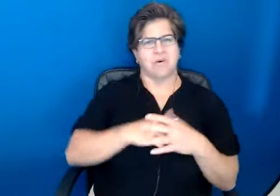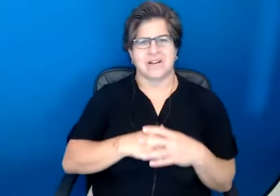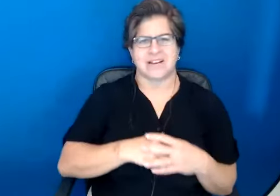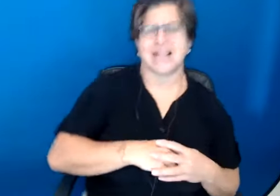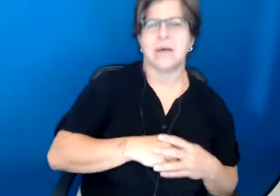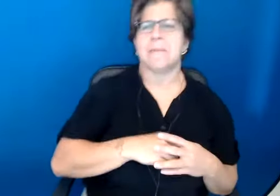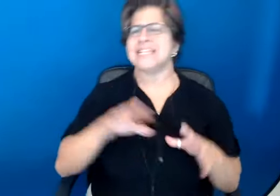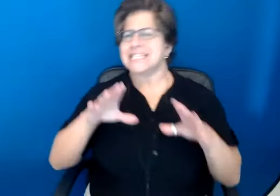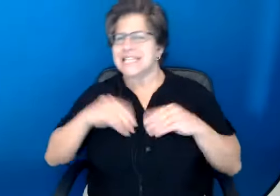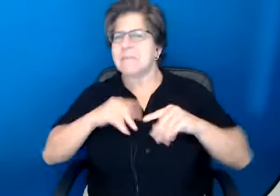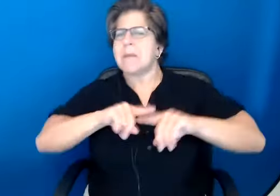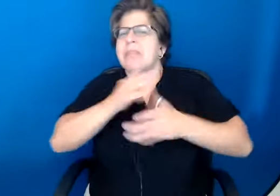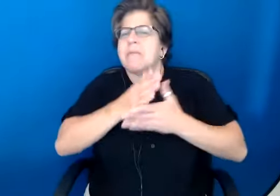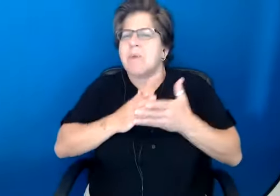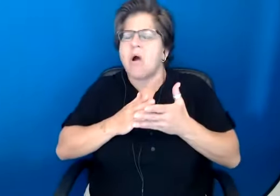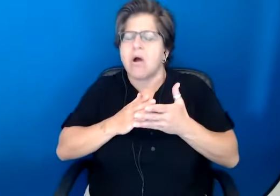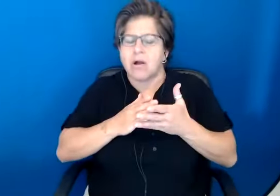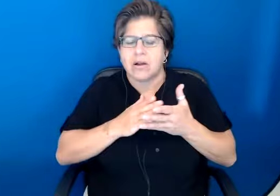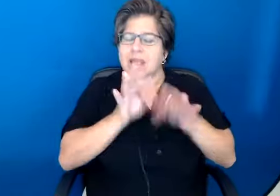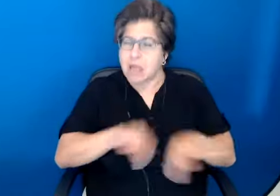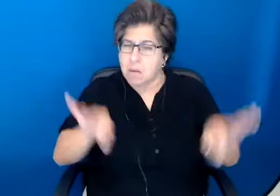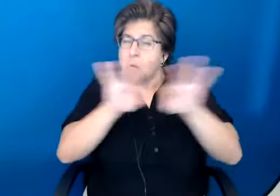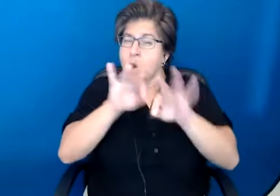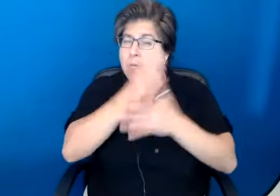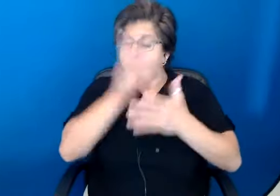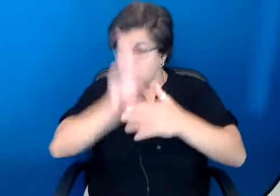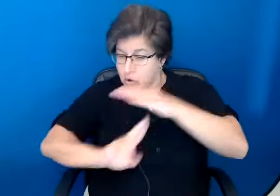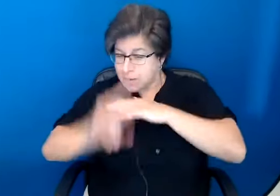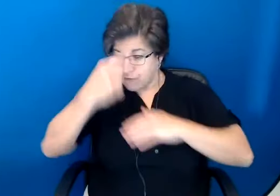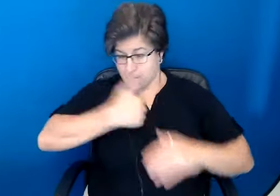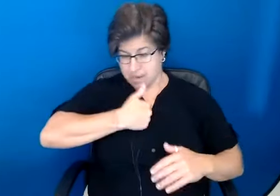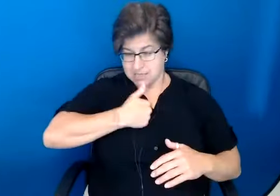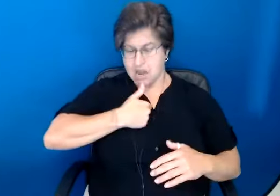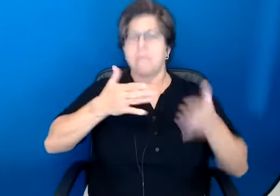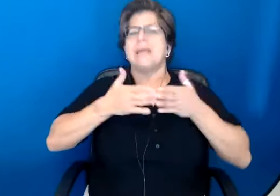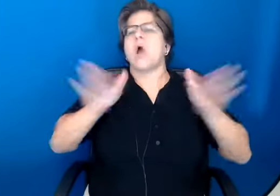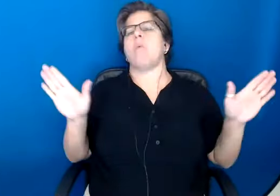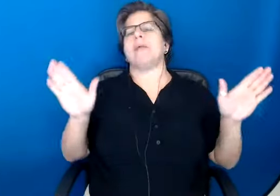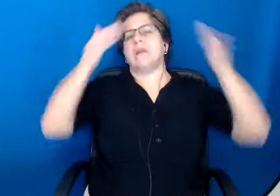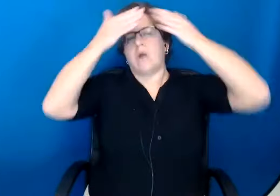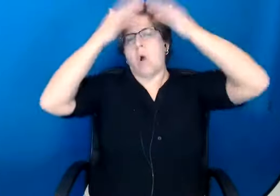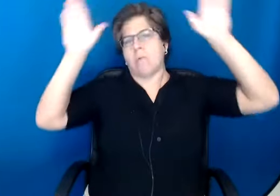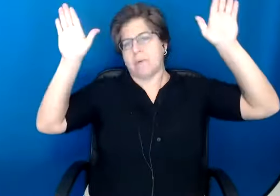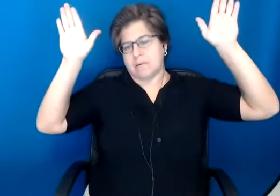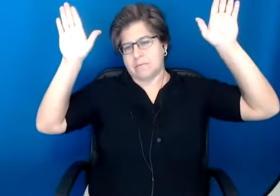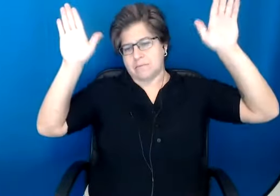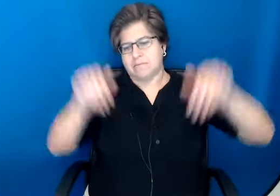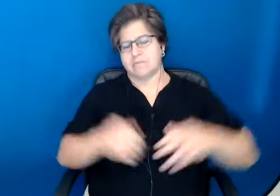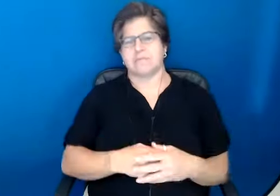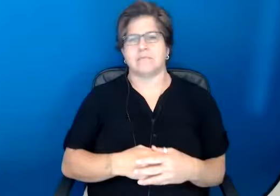And it also is part of the acceptance of Ray today. Because you cannot be, there's a